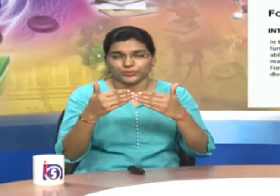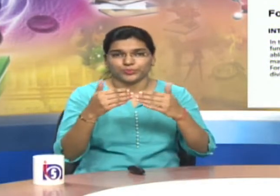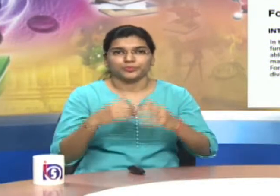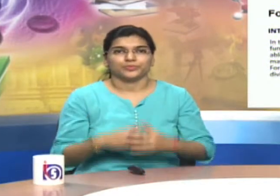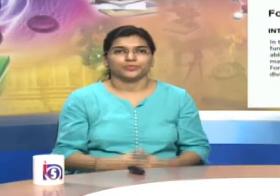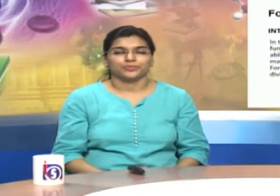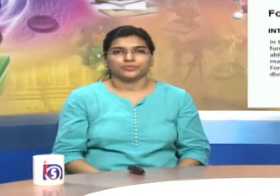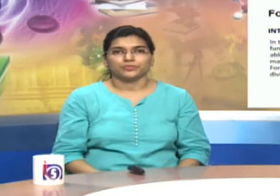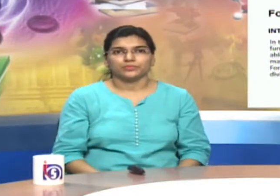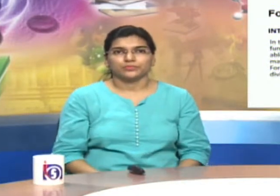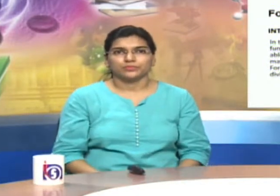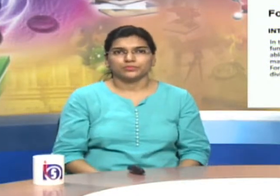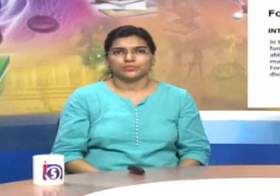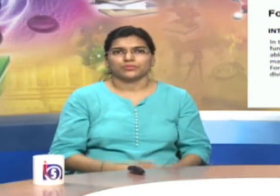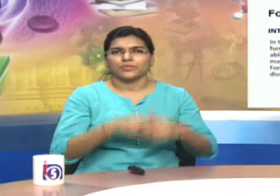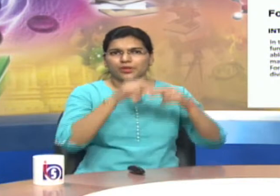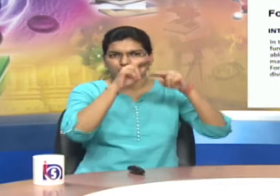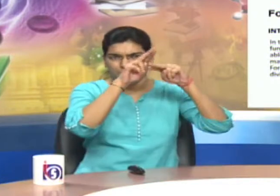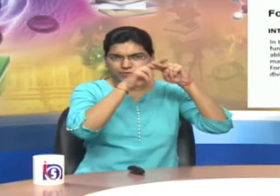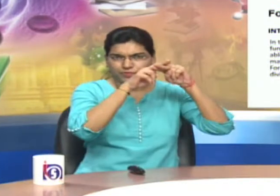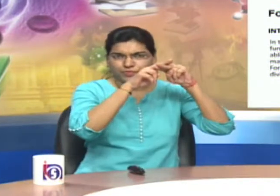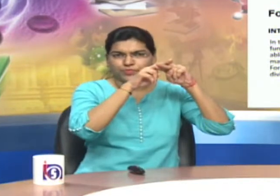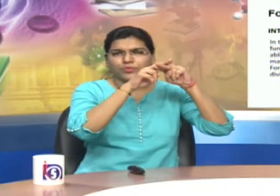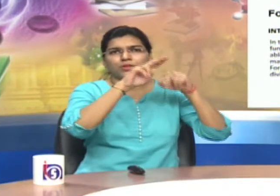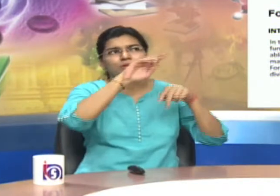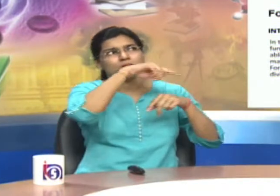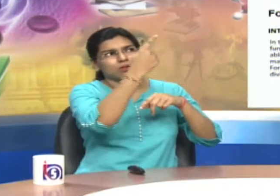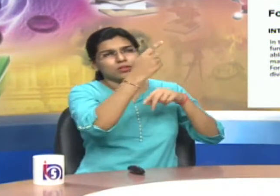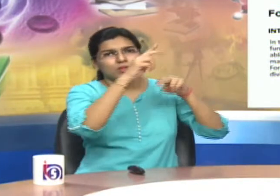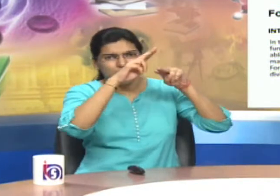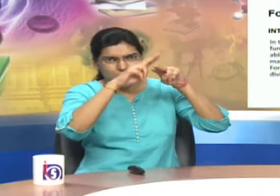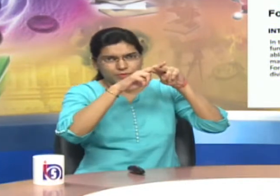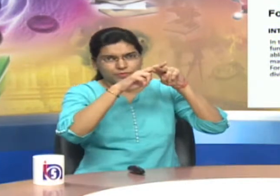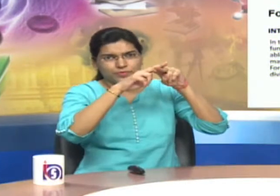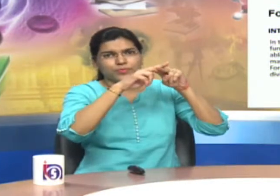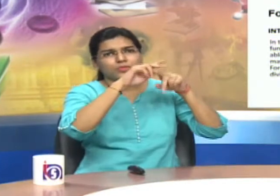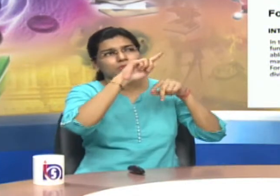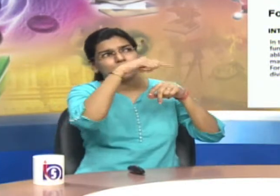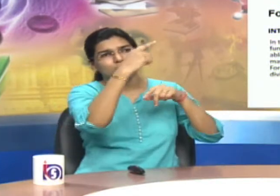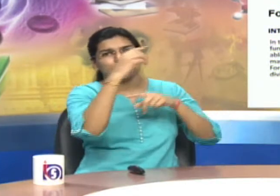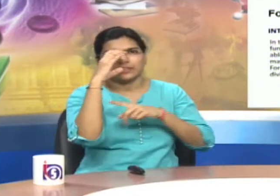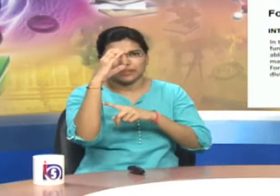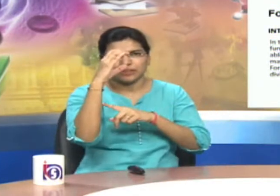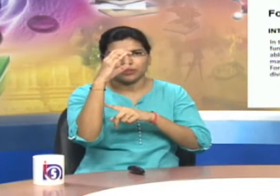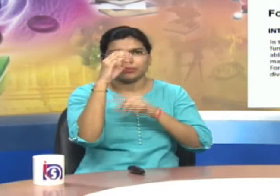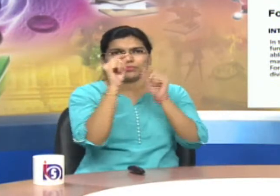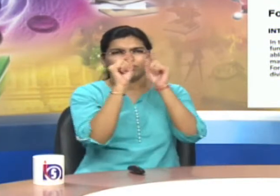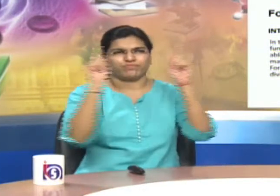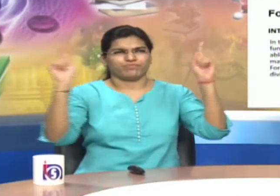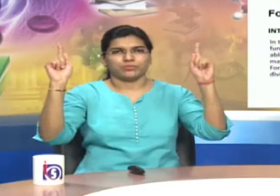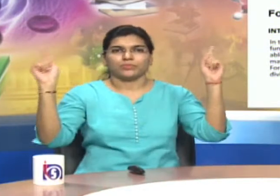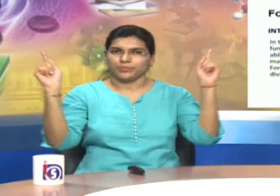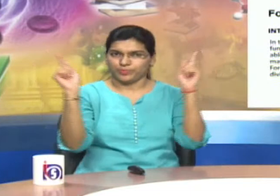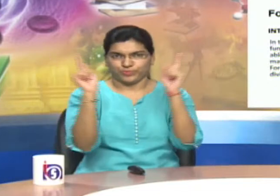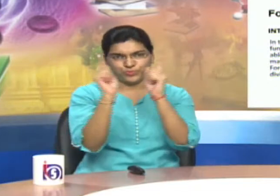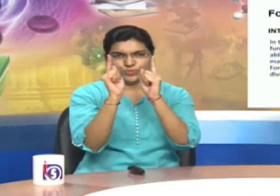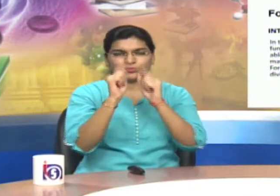Let's now understand the introduction of this lesson. The name of the lesson is formulas,